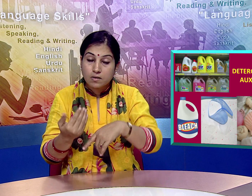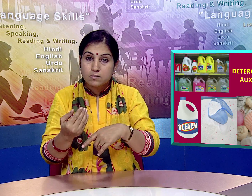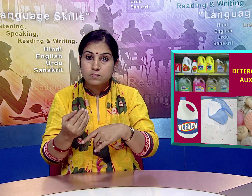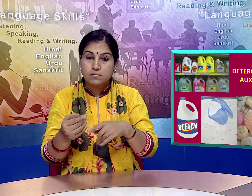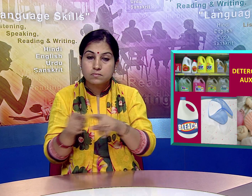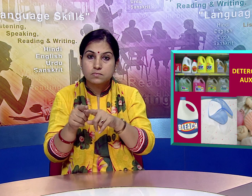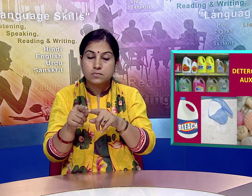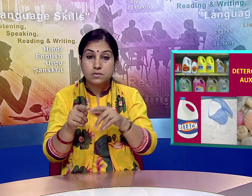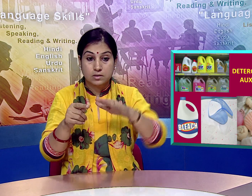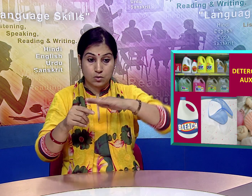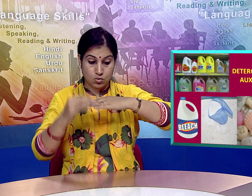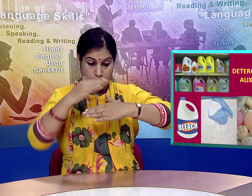preferably on the inner side of the seam,